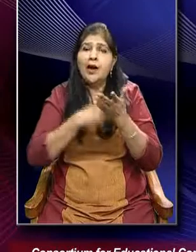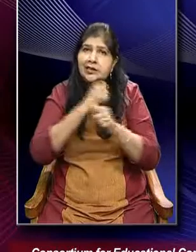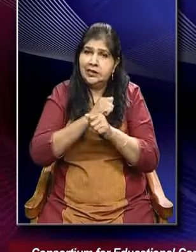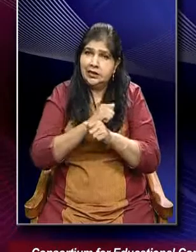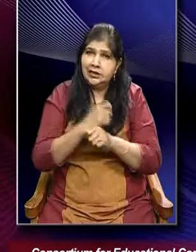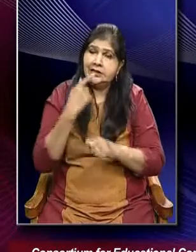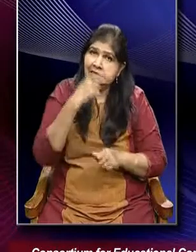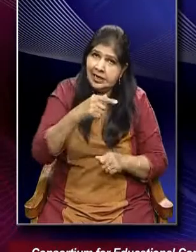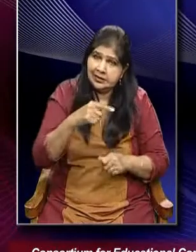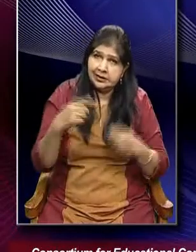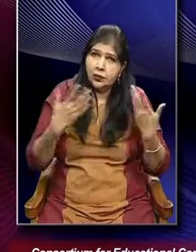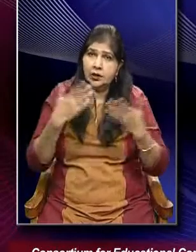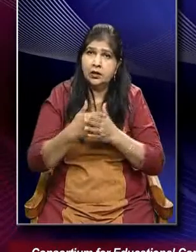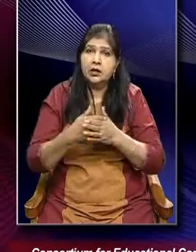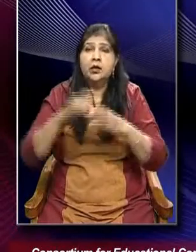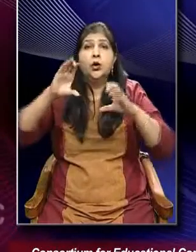also says